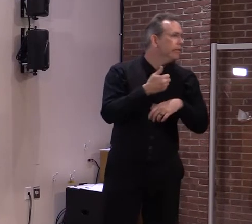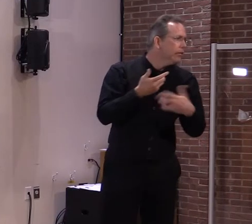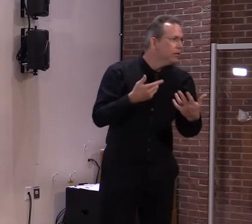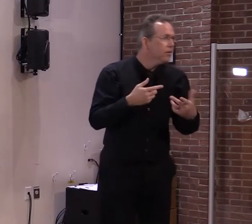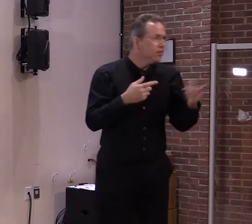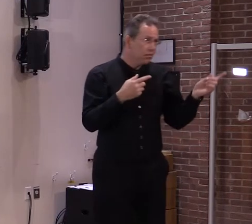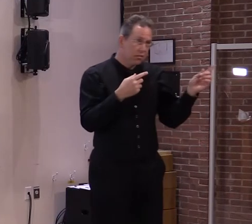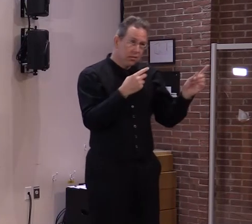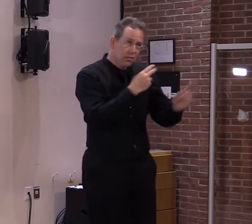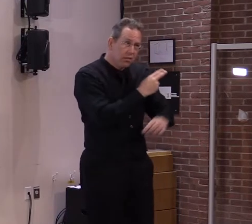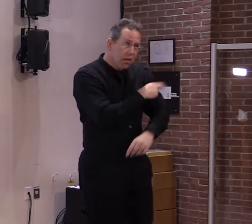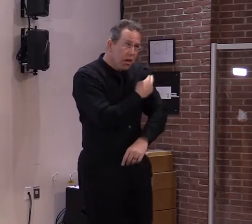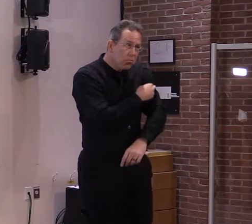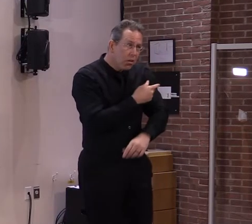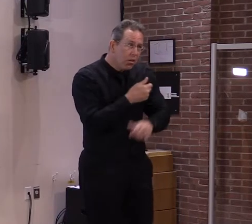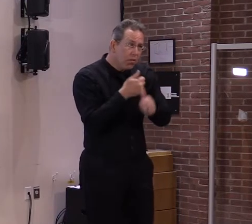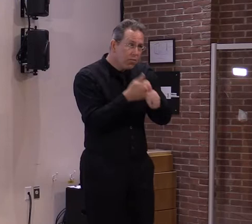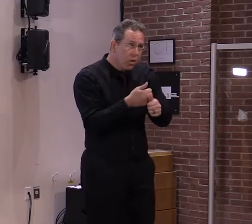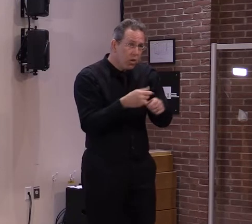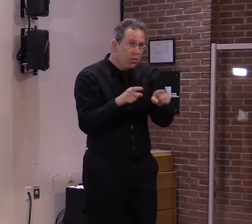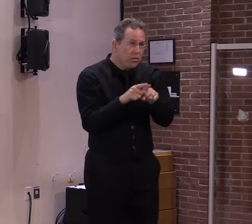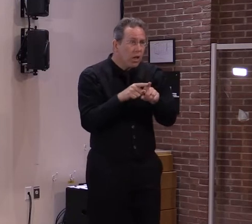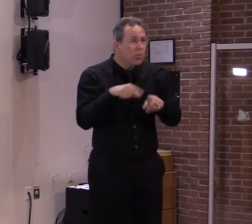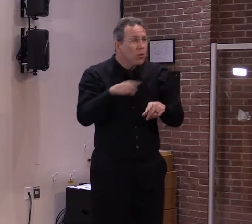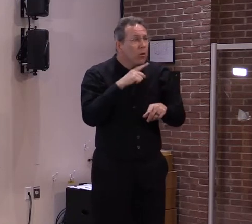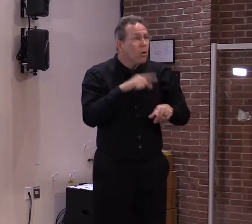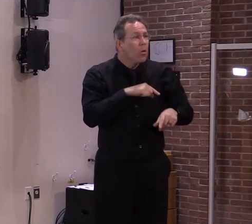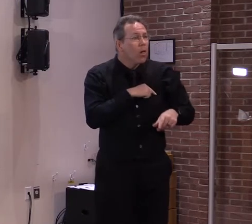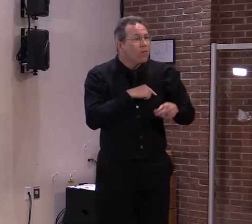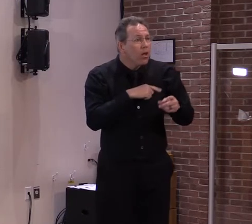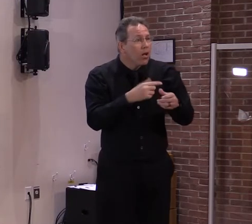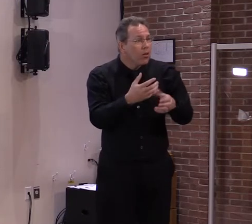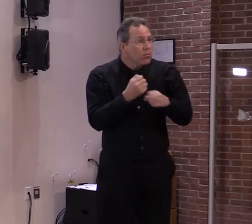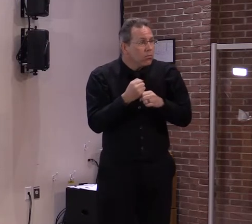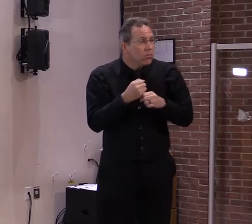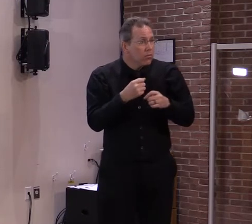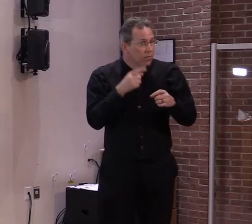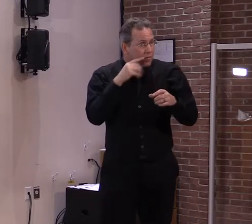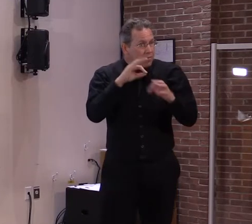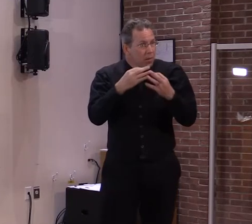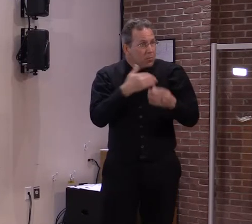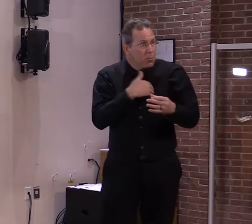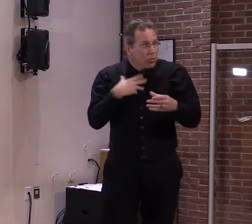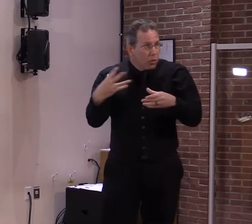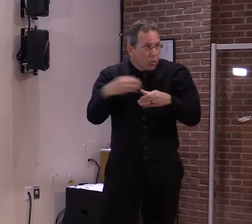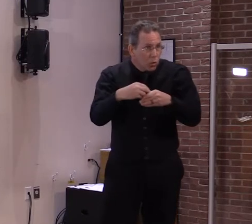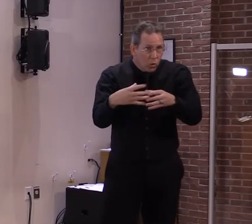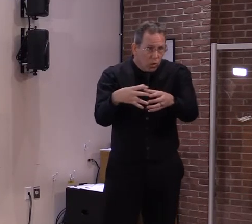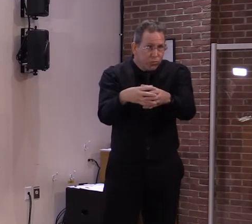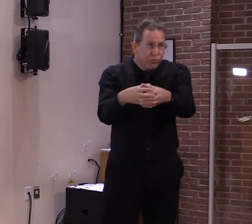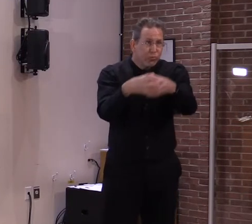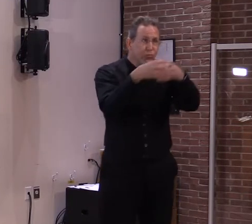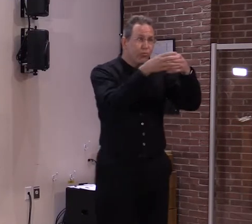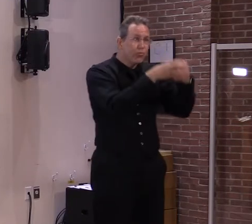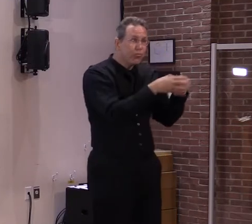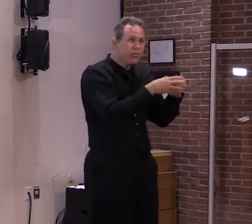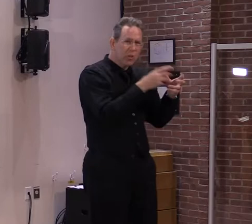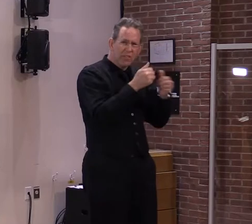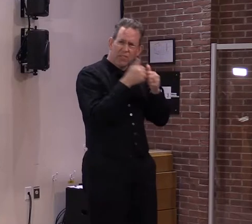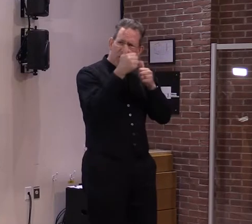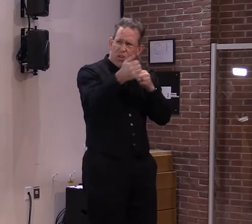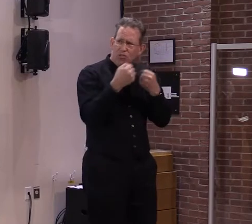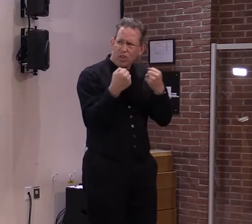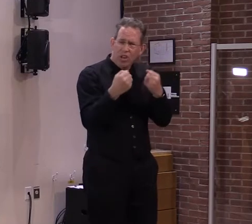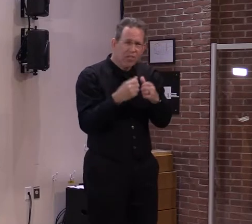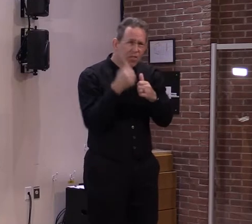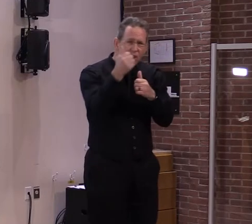or is there going to be opportunity, say, if a family wants to make a trip to Colebrook, that people who might not be eligible can